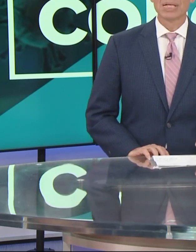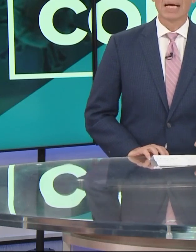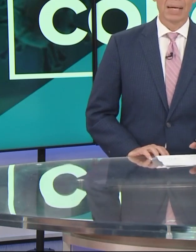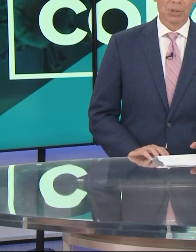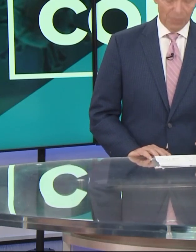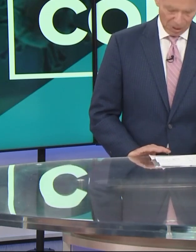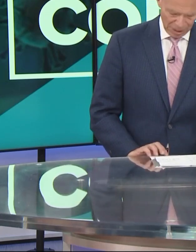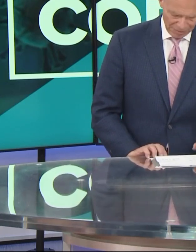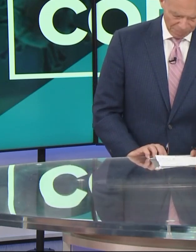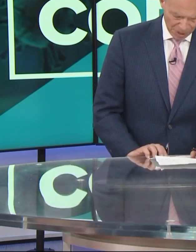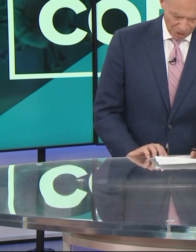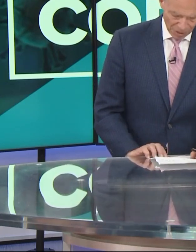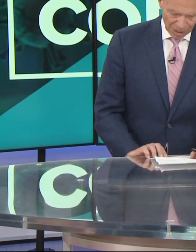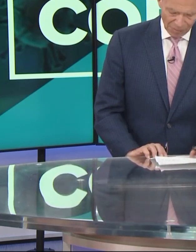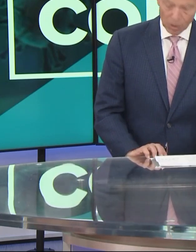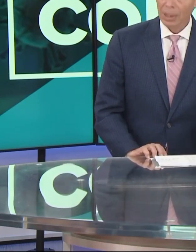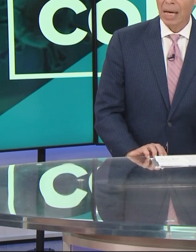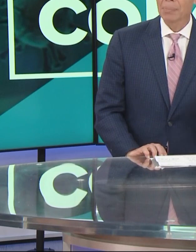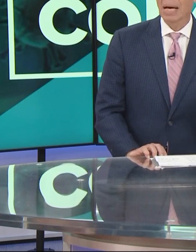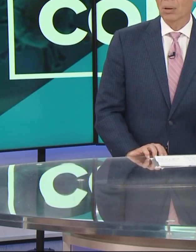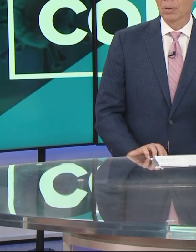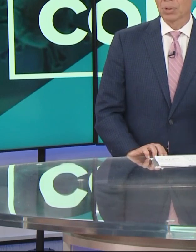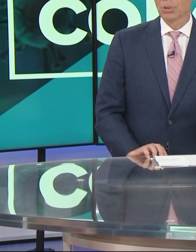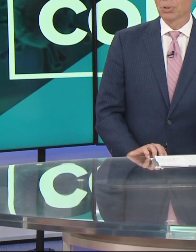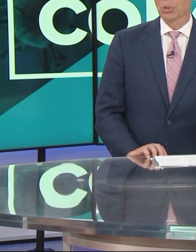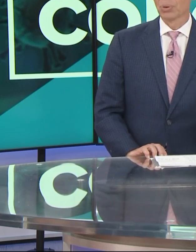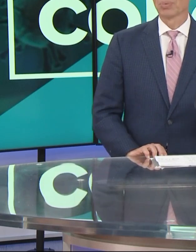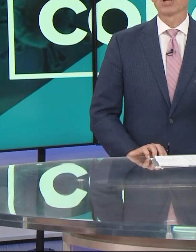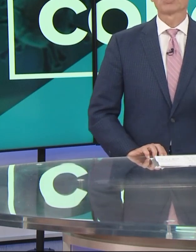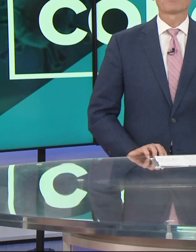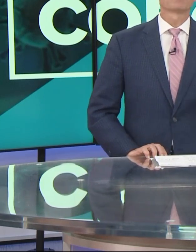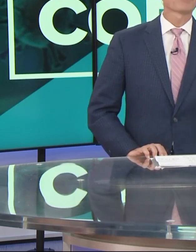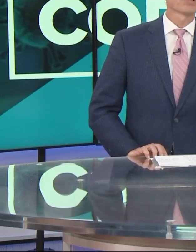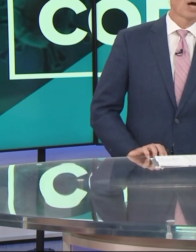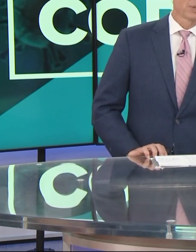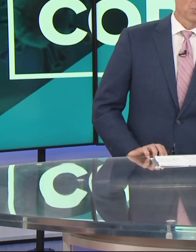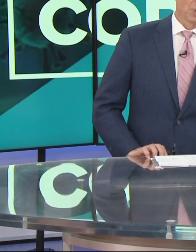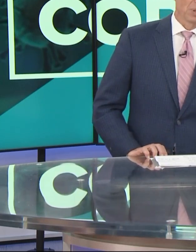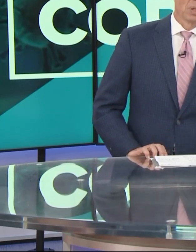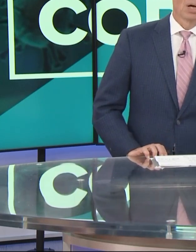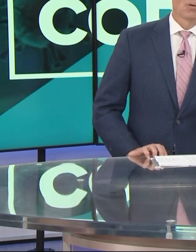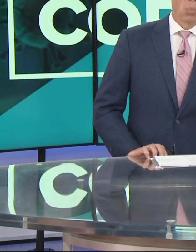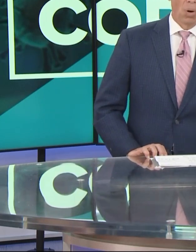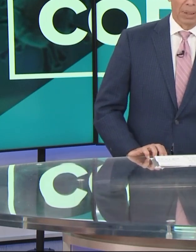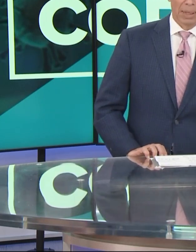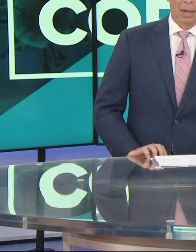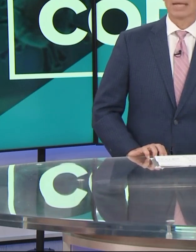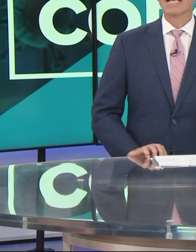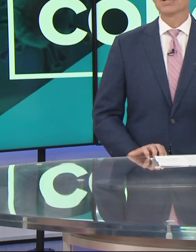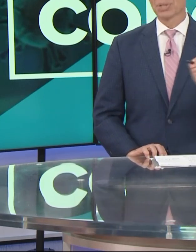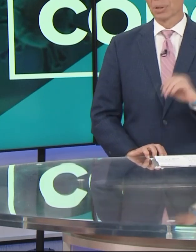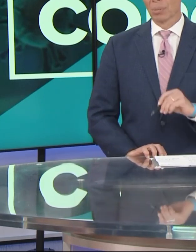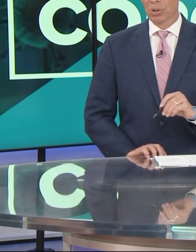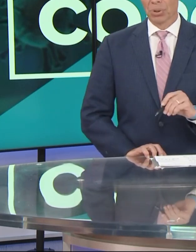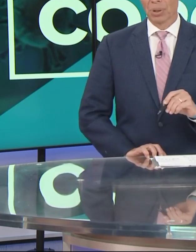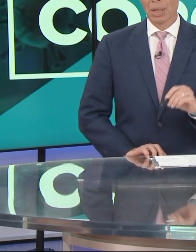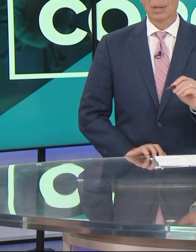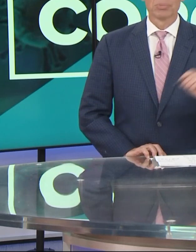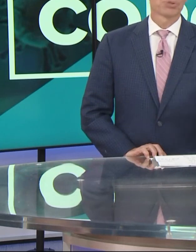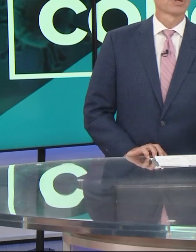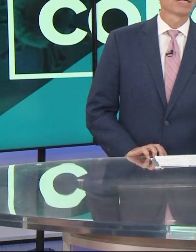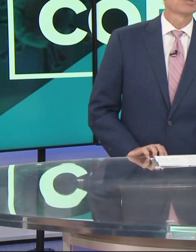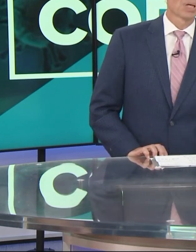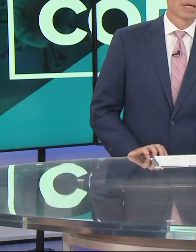on THV 11. The governor came down on the Teachers Union because of their methodology of walking out, as did Commissioner